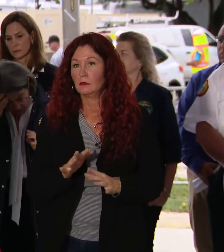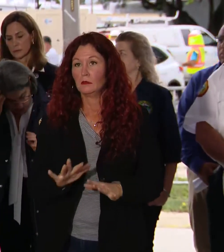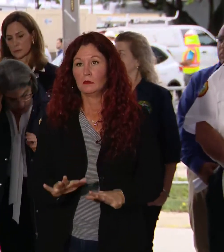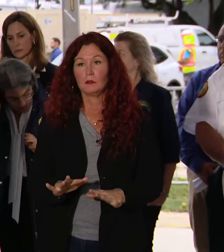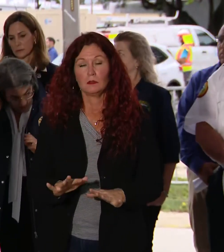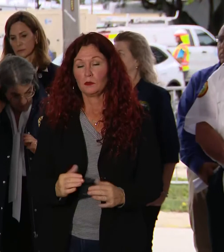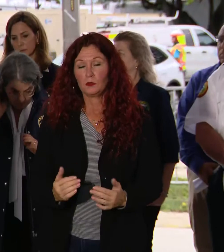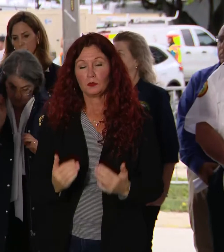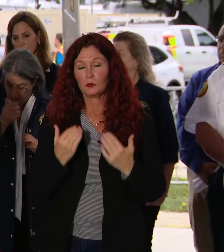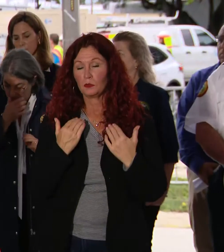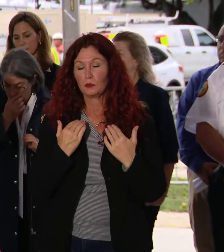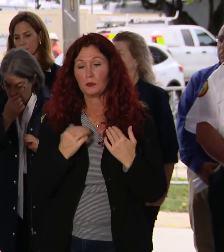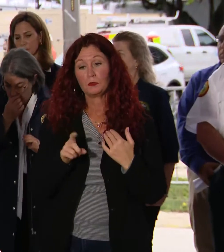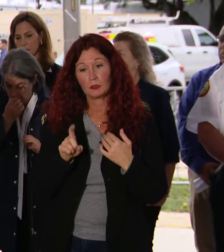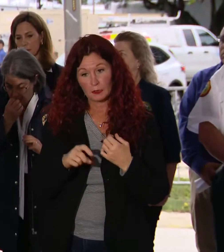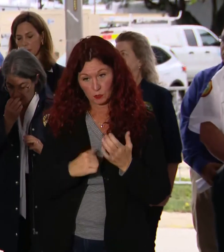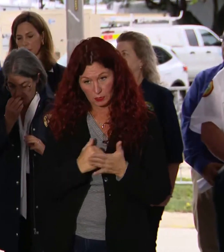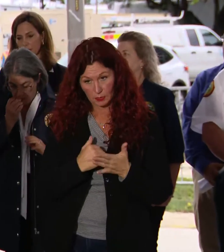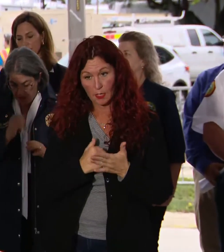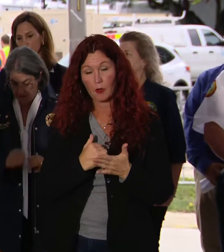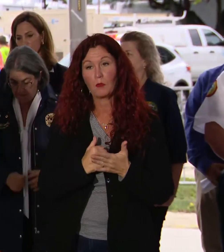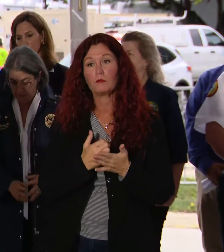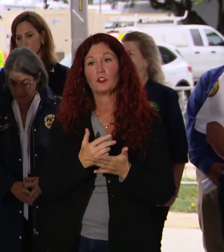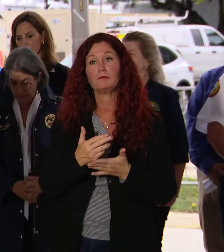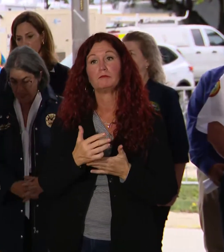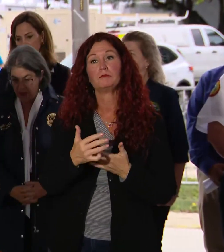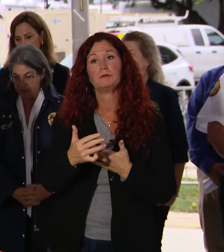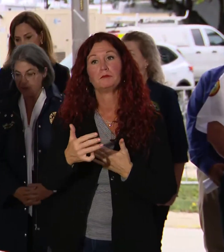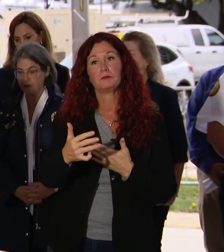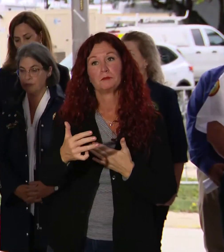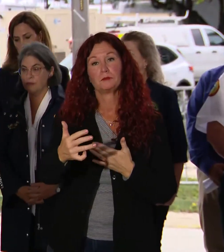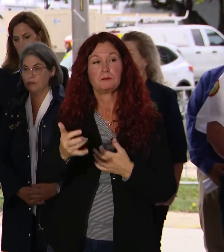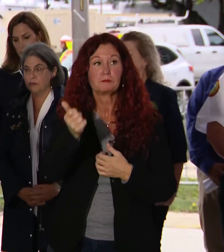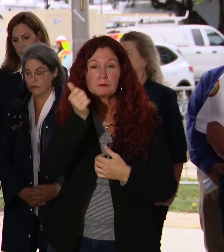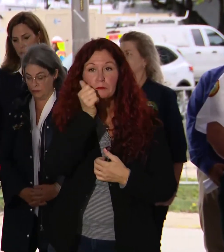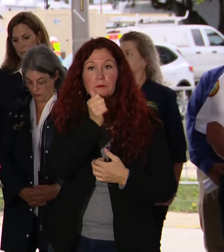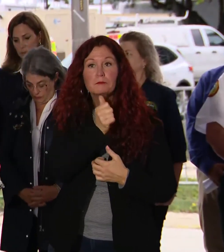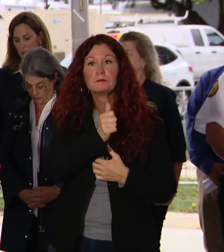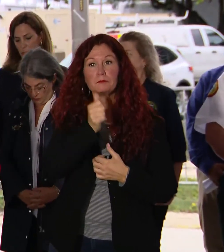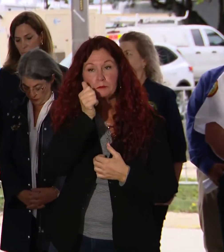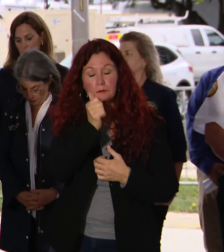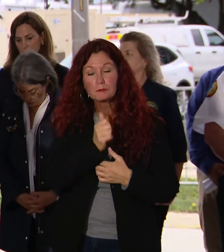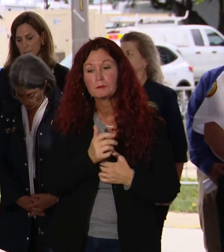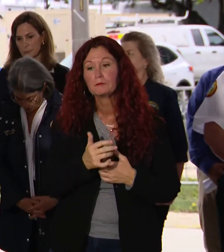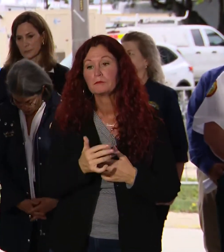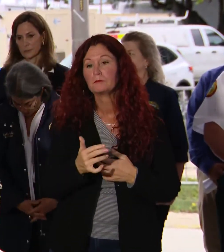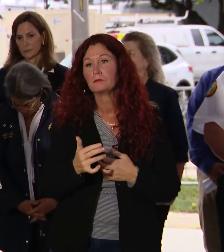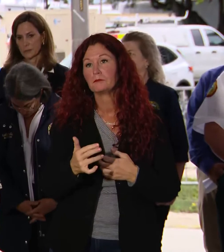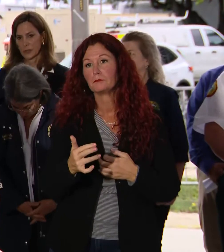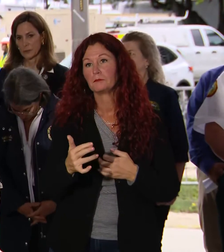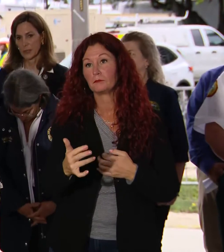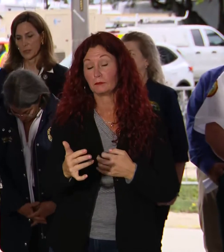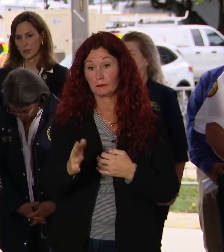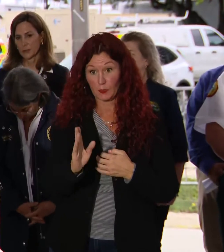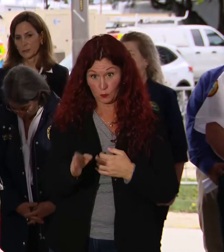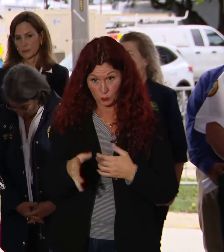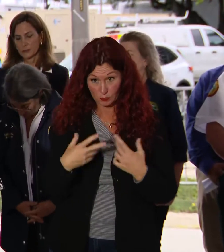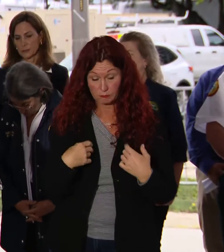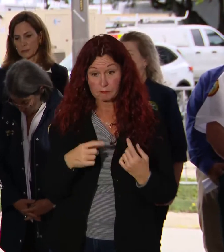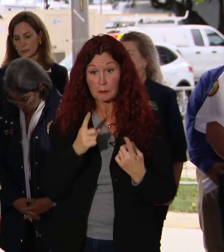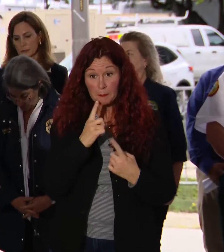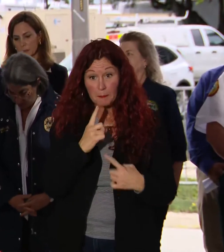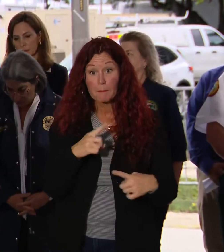reinforced every day until we help them get through this. And really, we know that they'll never fully get through it, but we'll be